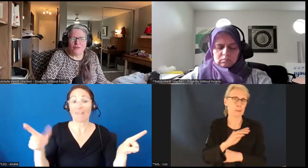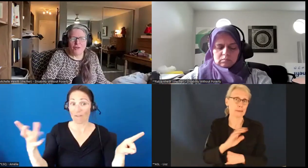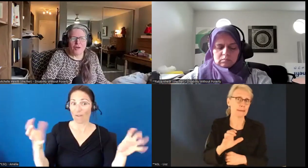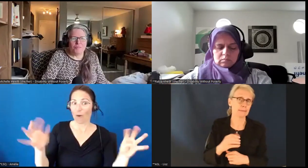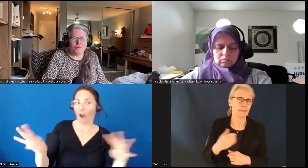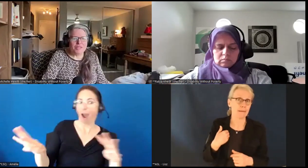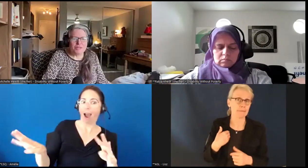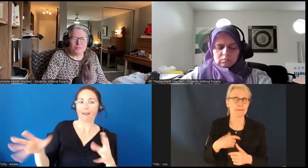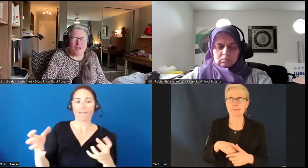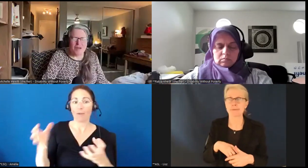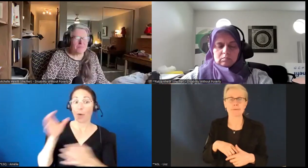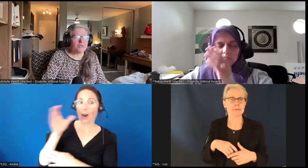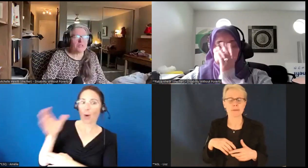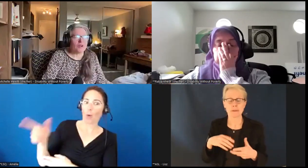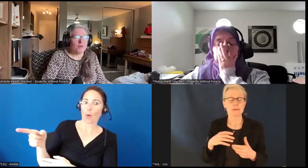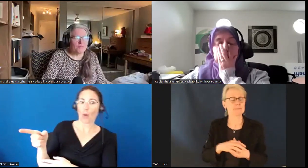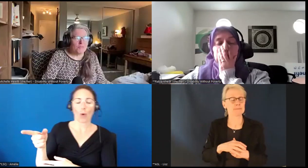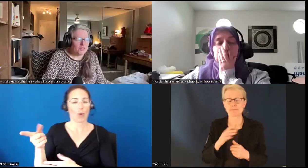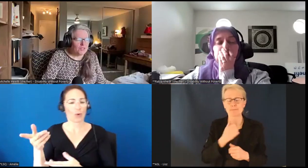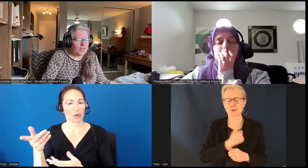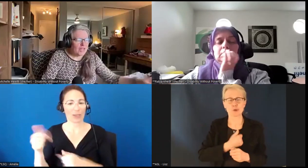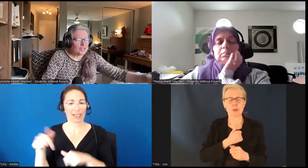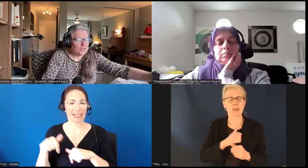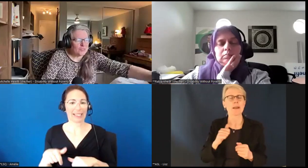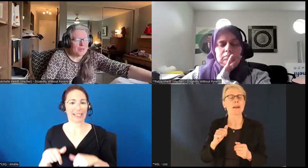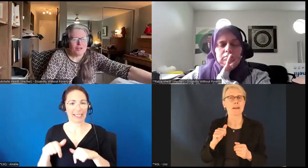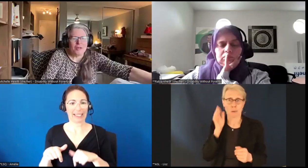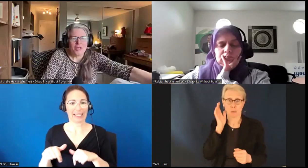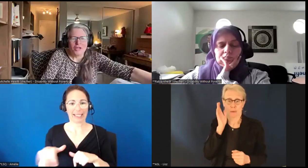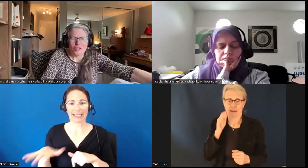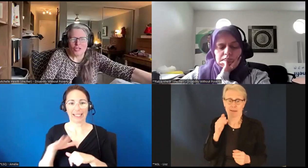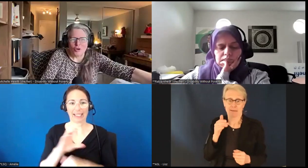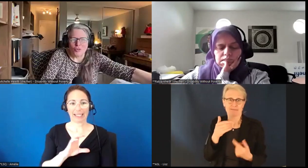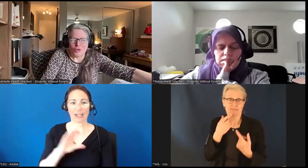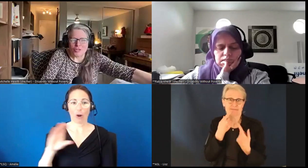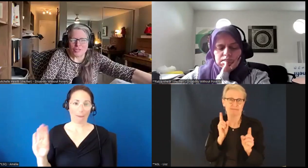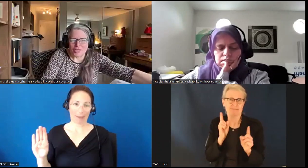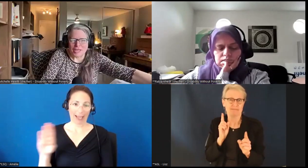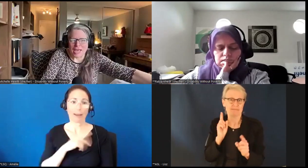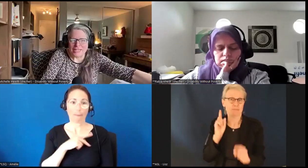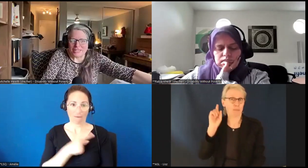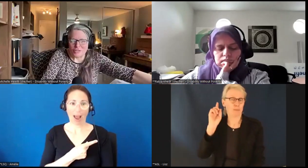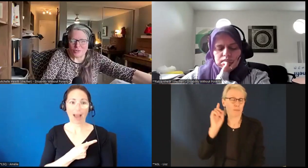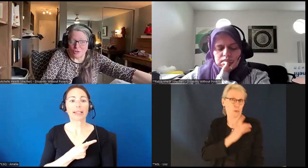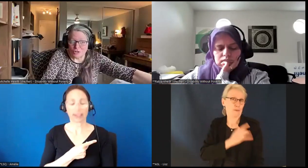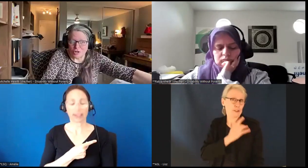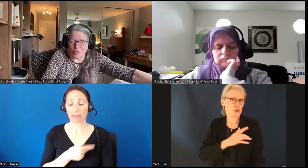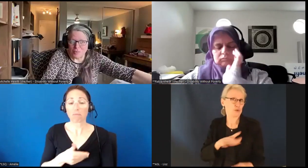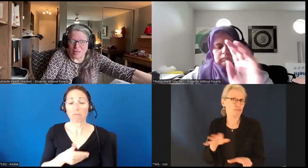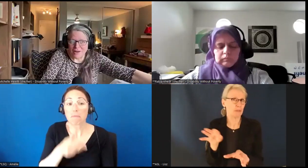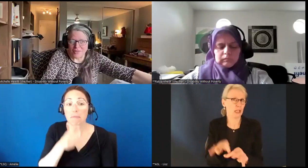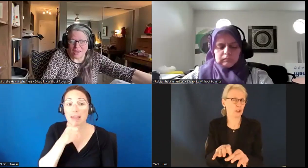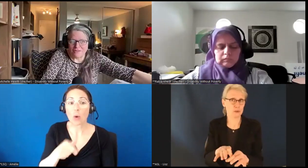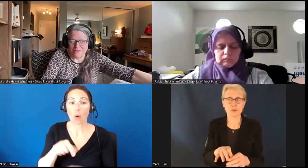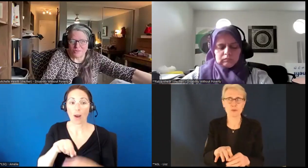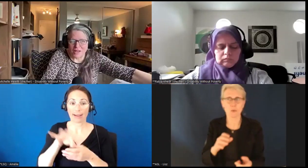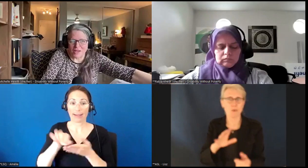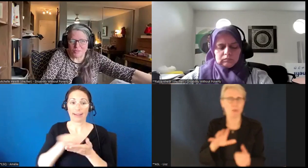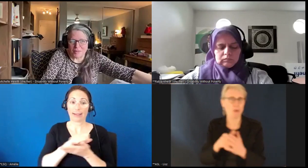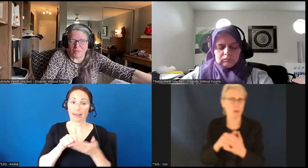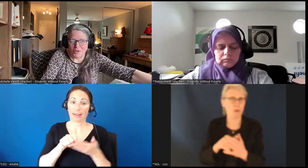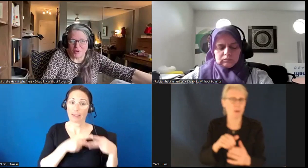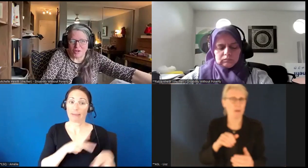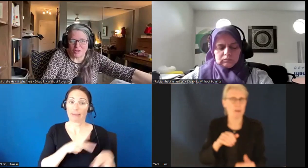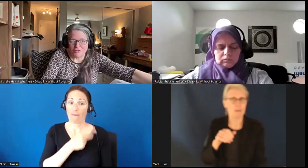have a provincial election coming up, so that candidates will also be out there as well